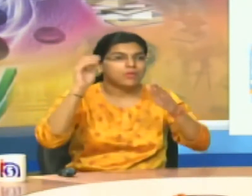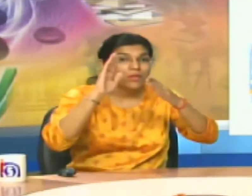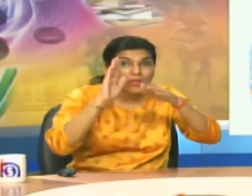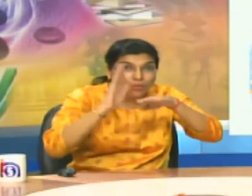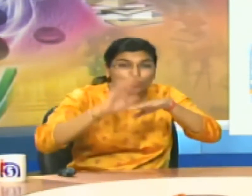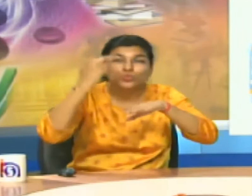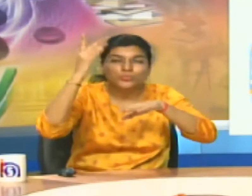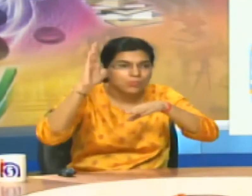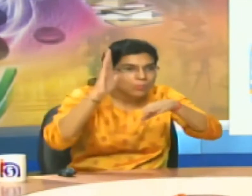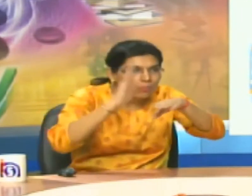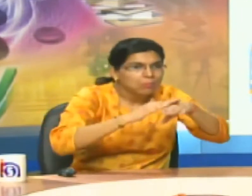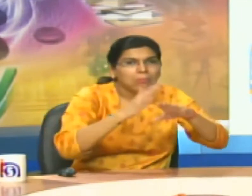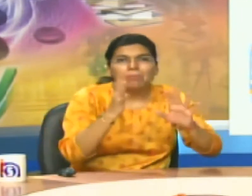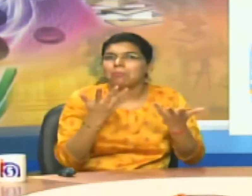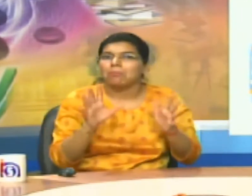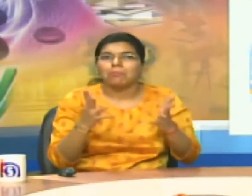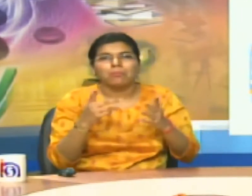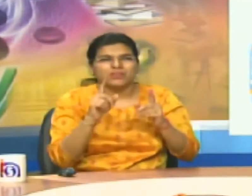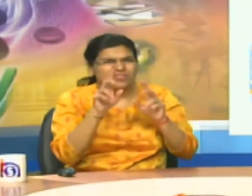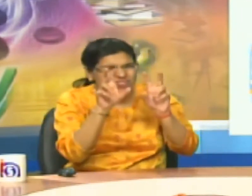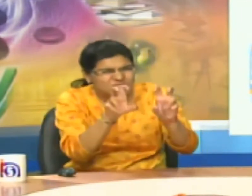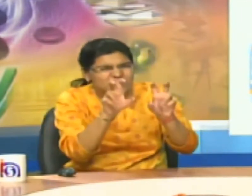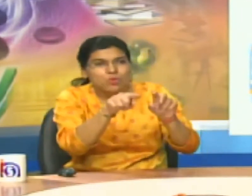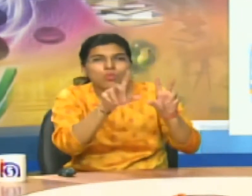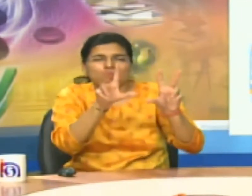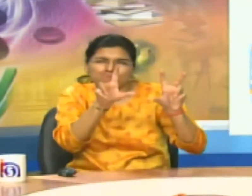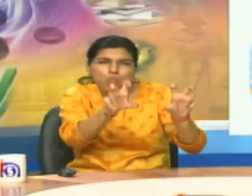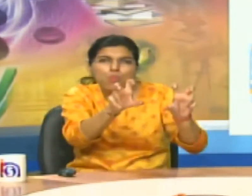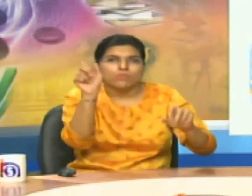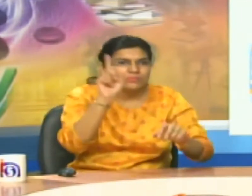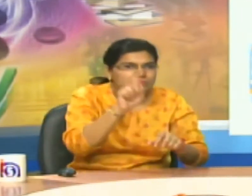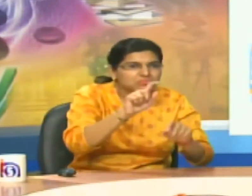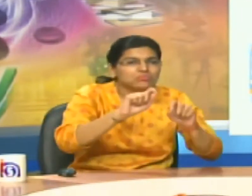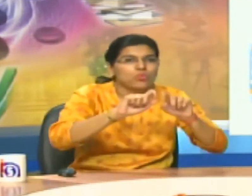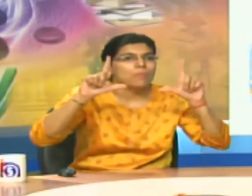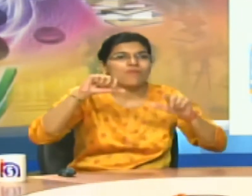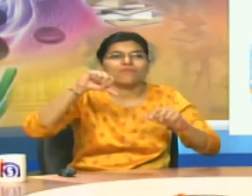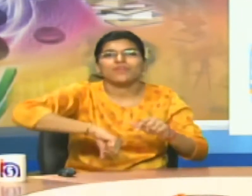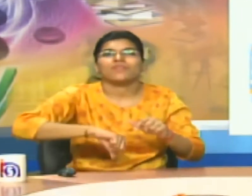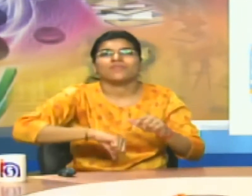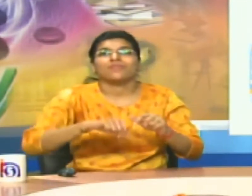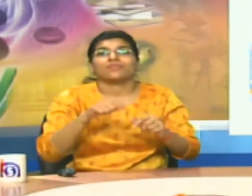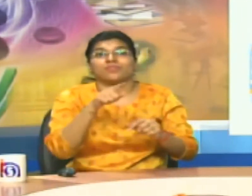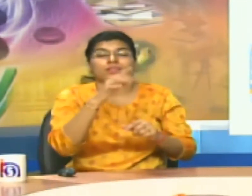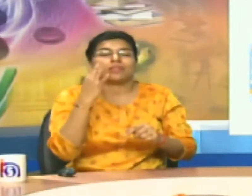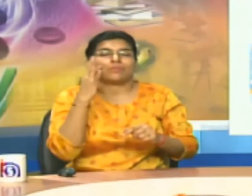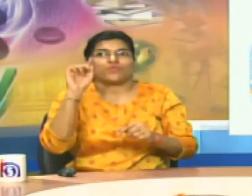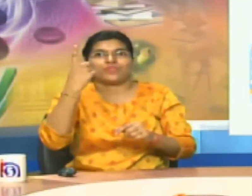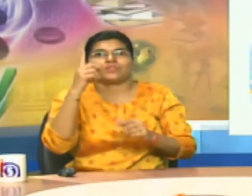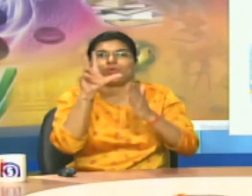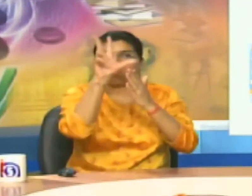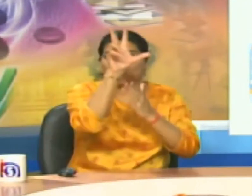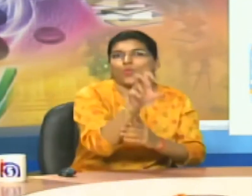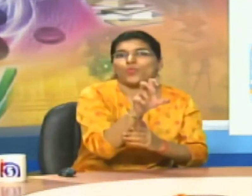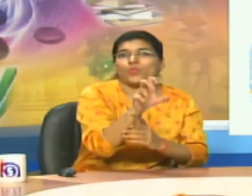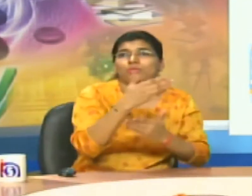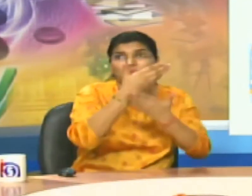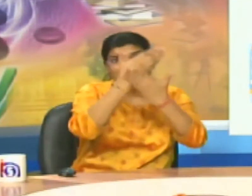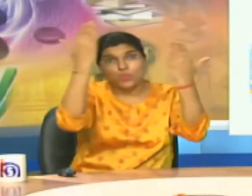who will be in loss? So, we can protect our sheet by putting passwords